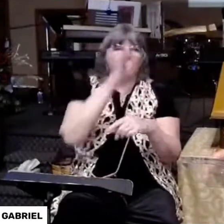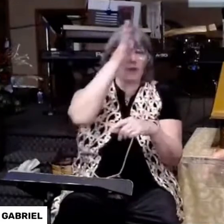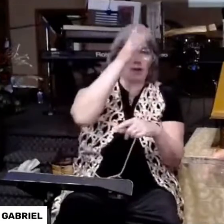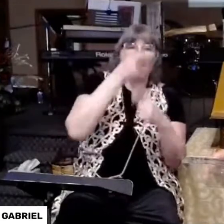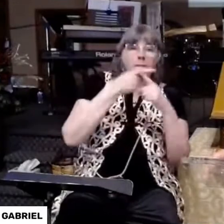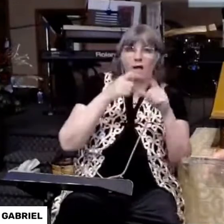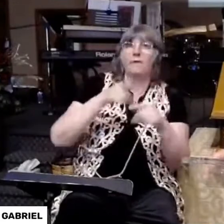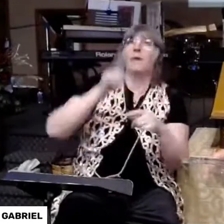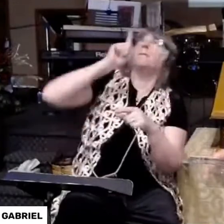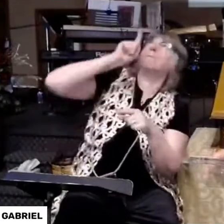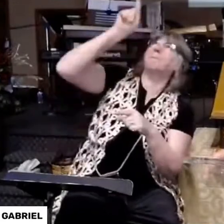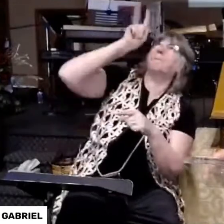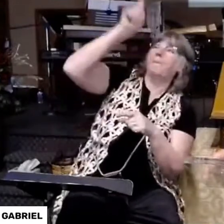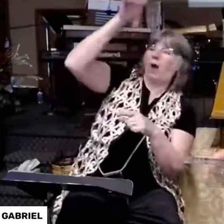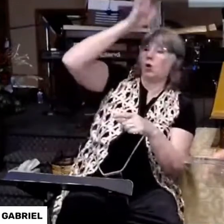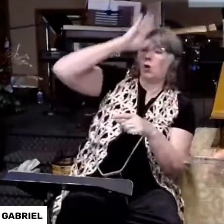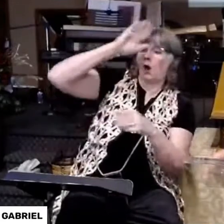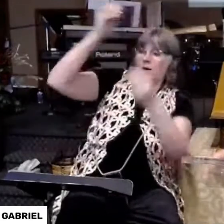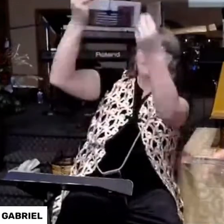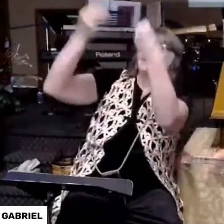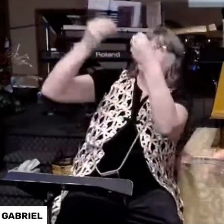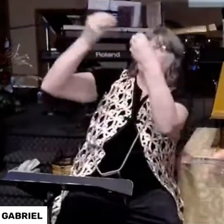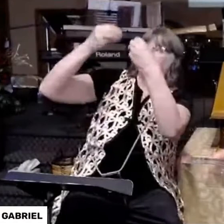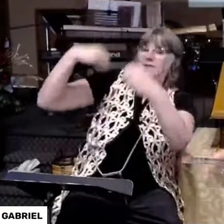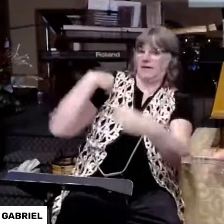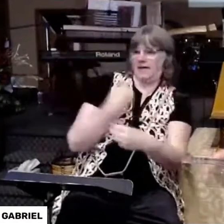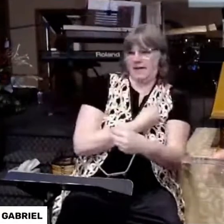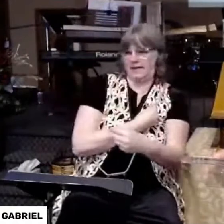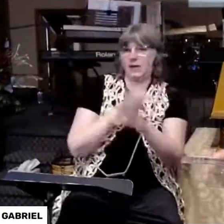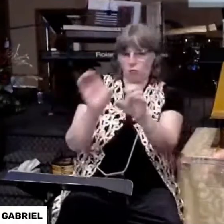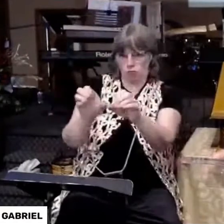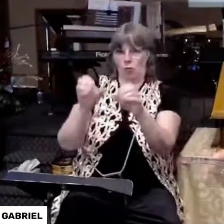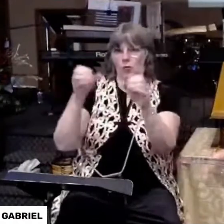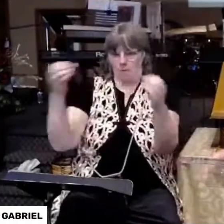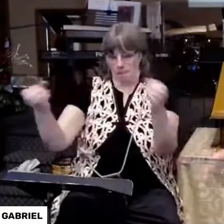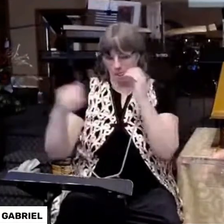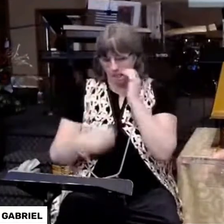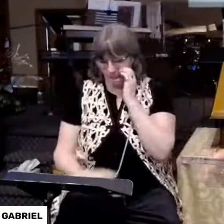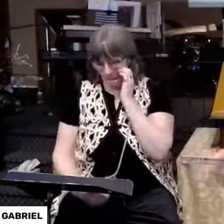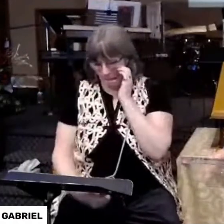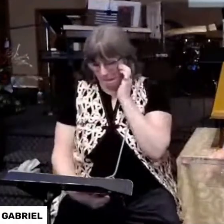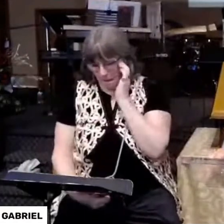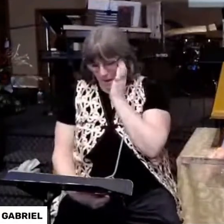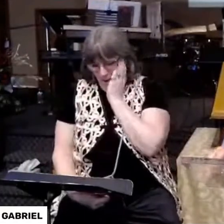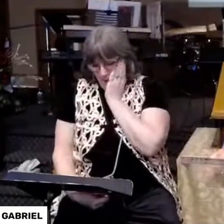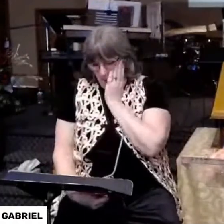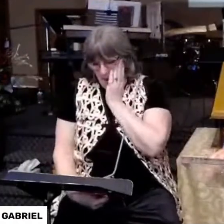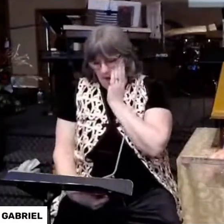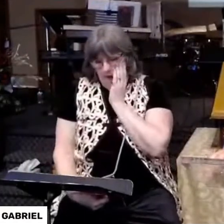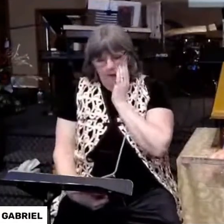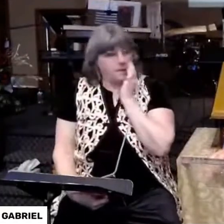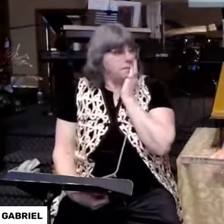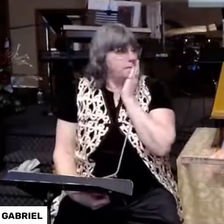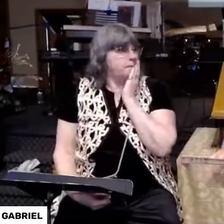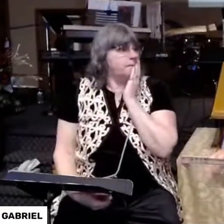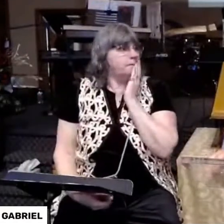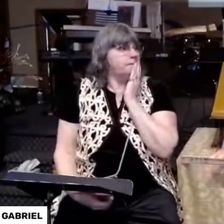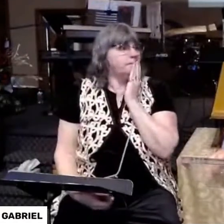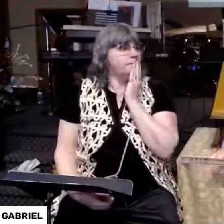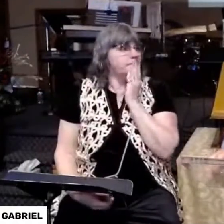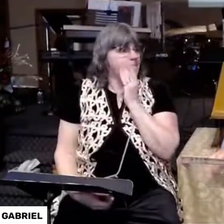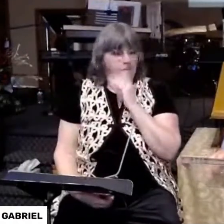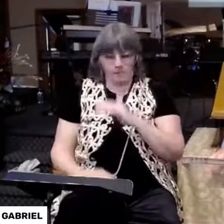Right? I know it sounds very duh, but if we read the word Torah as the